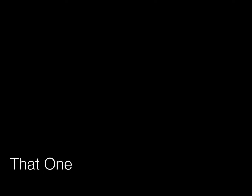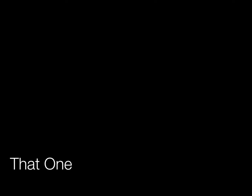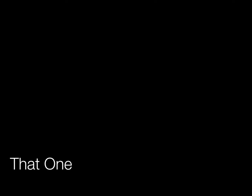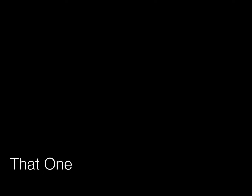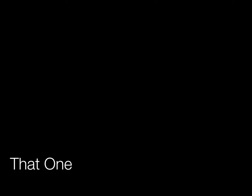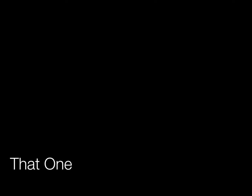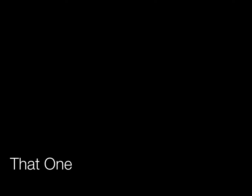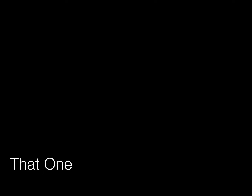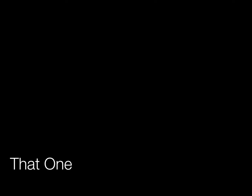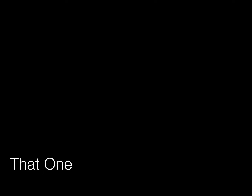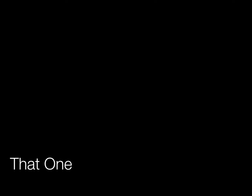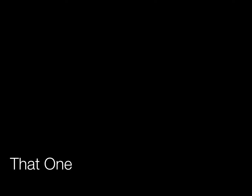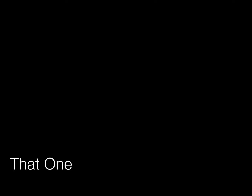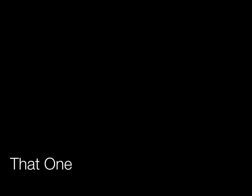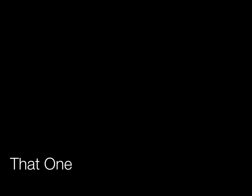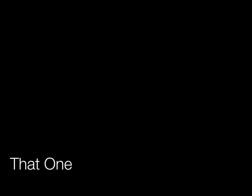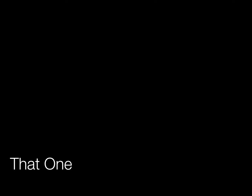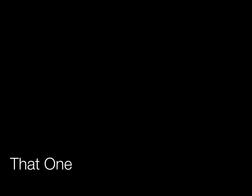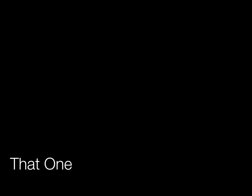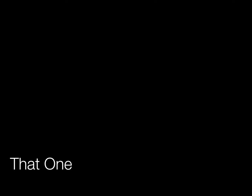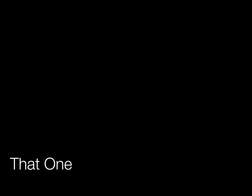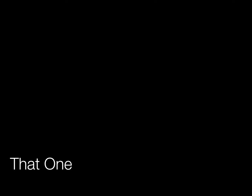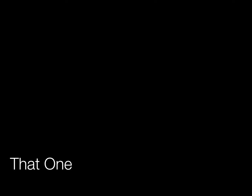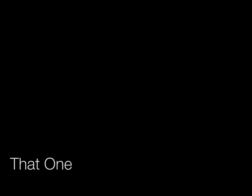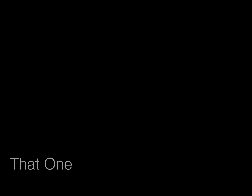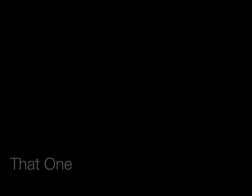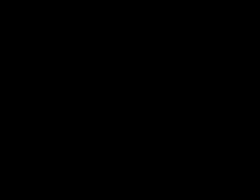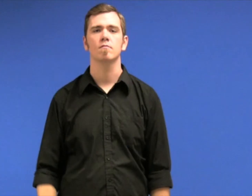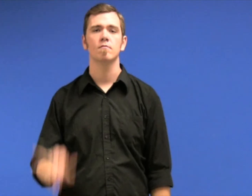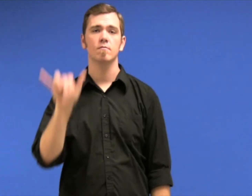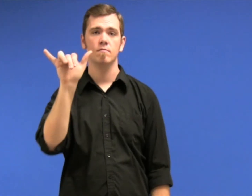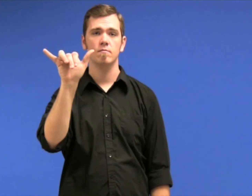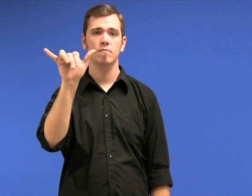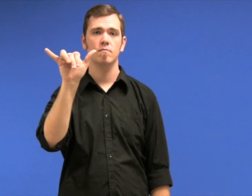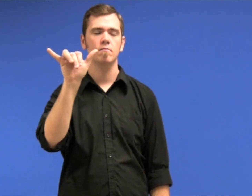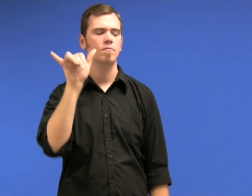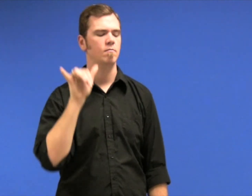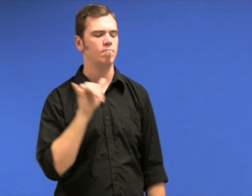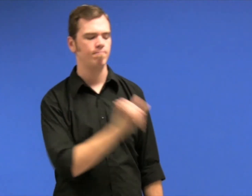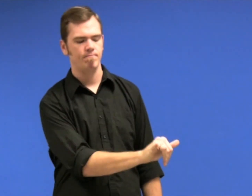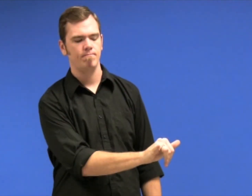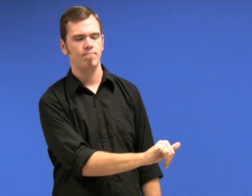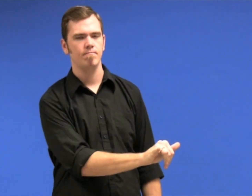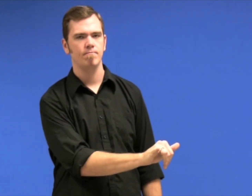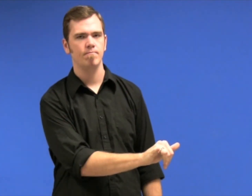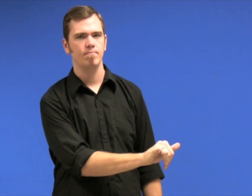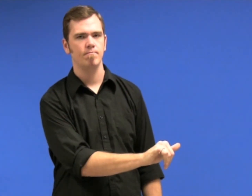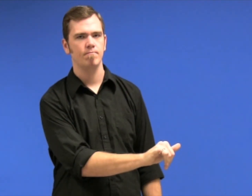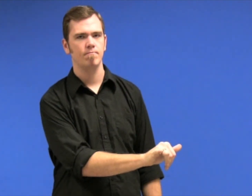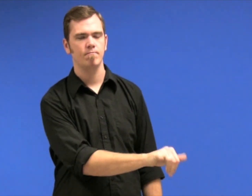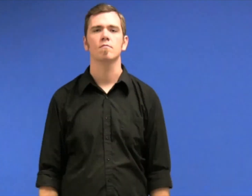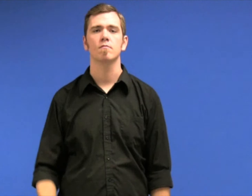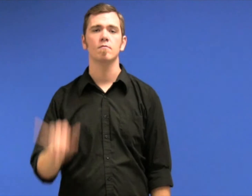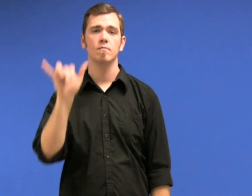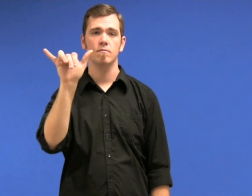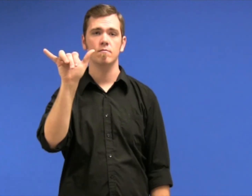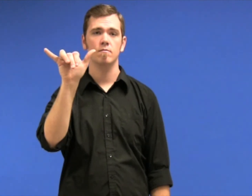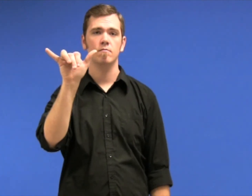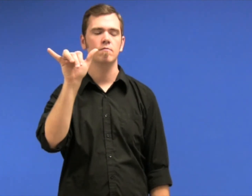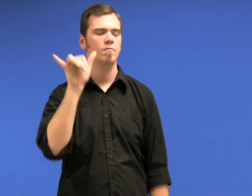All right, our next one is that one. The sign for that one is that one. And it's toward whatever that